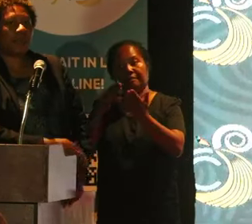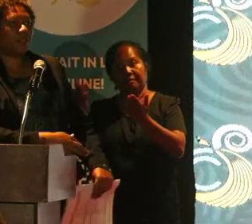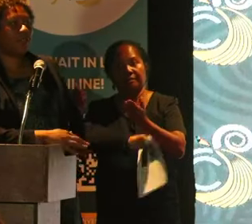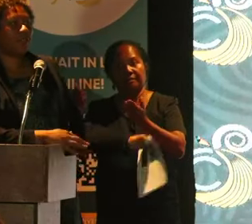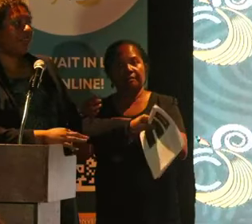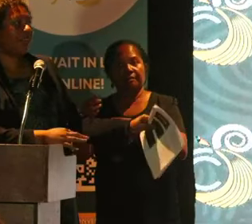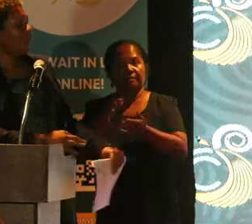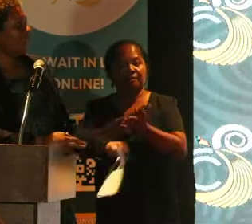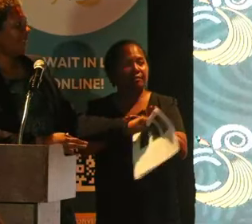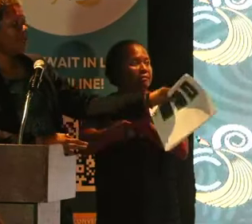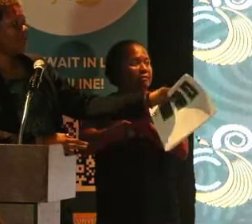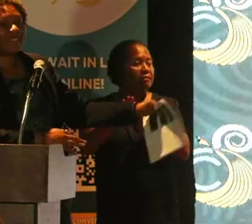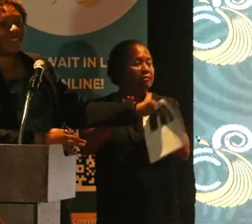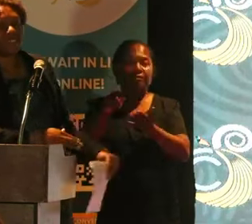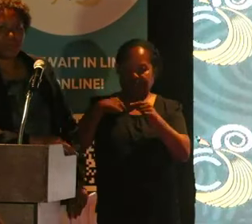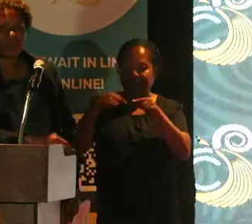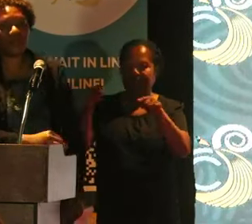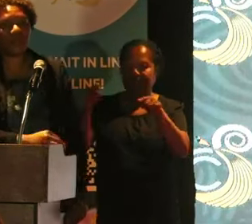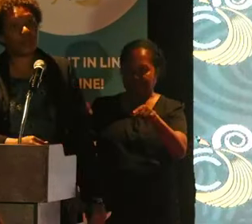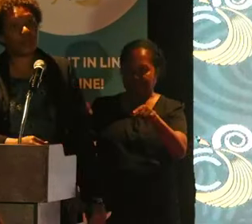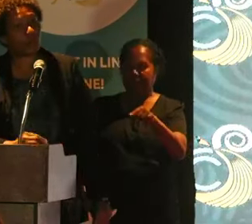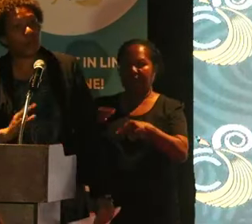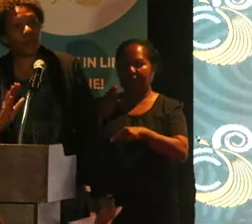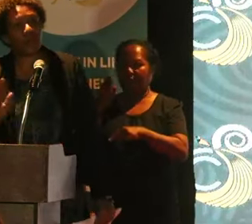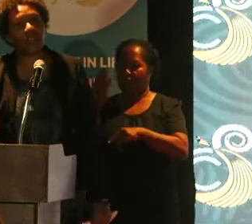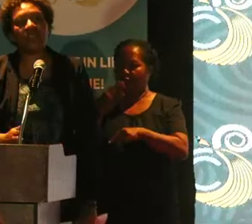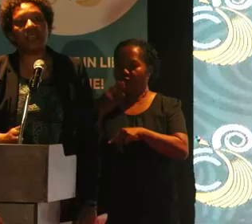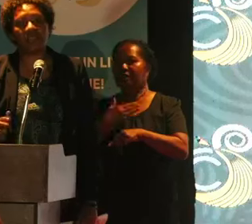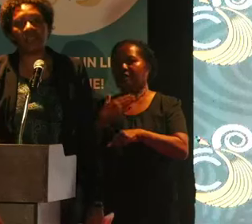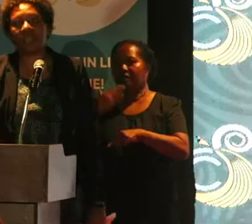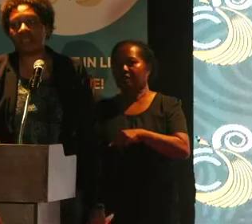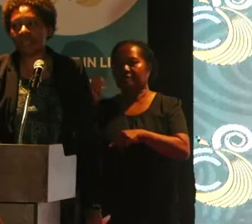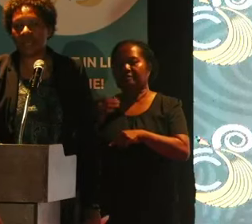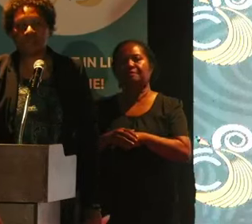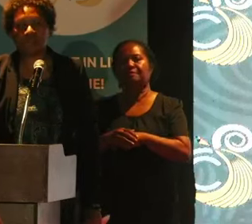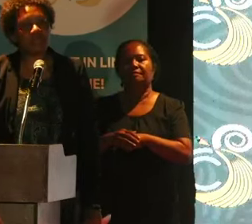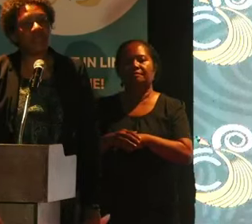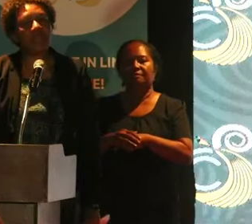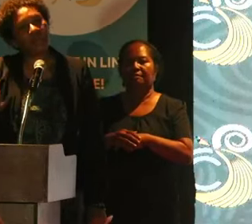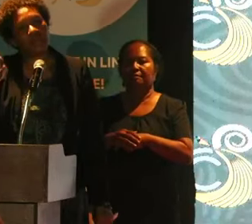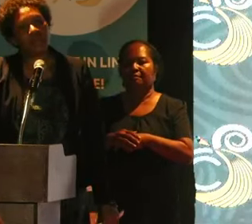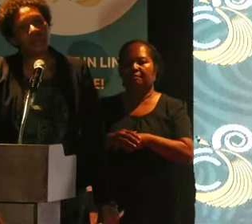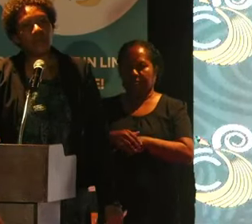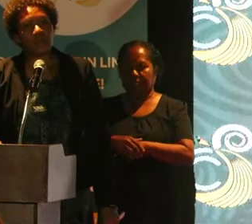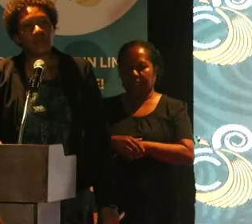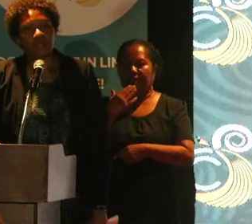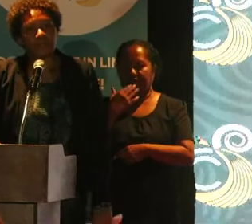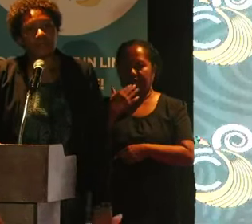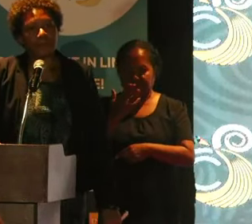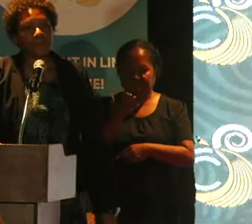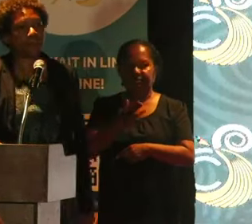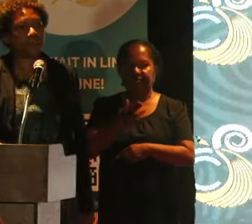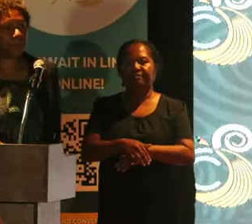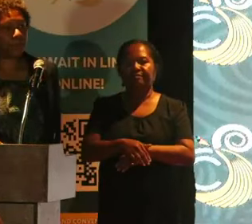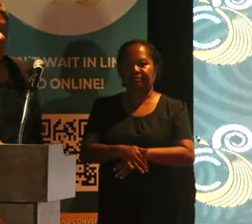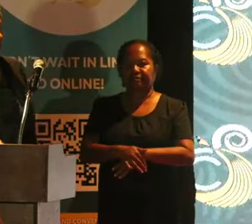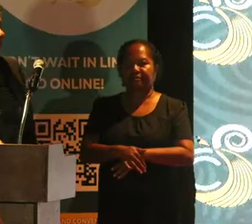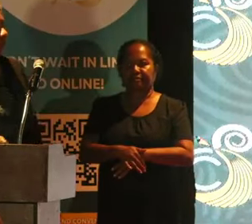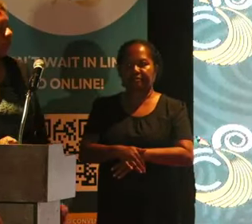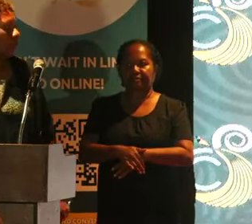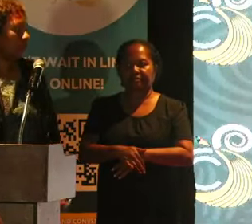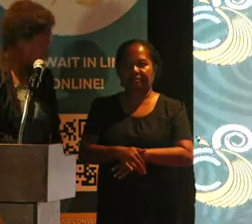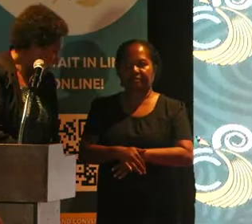of days, and if you're still around by the fourth day, she'll be able to let you know which are the dedicated sites for vending. But thank you for your question.